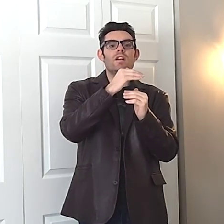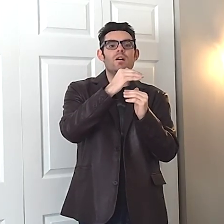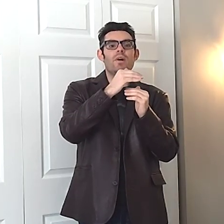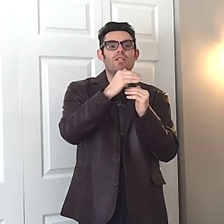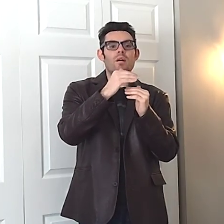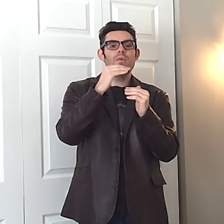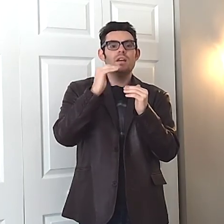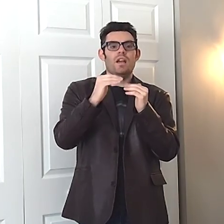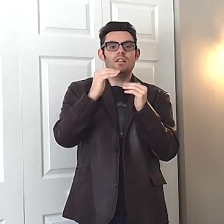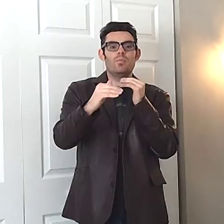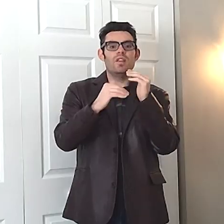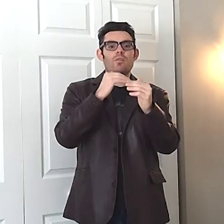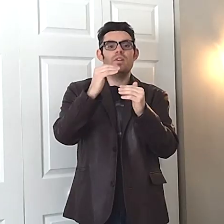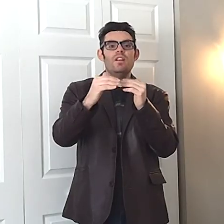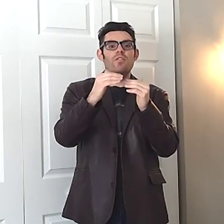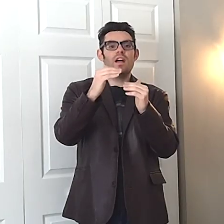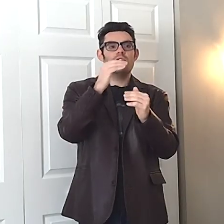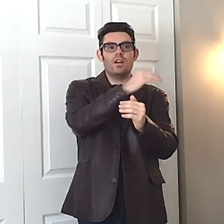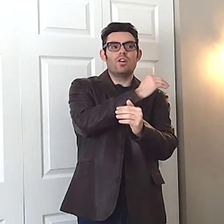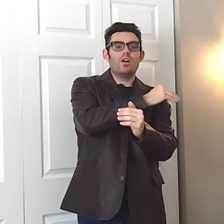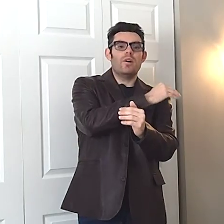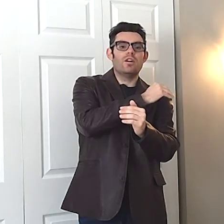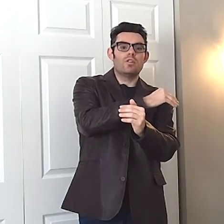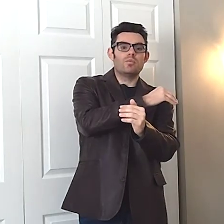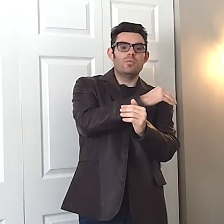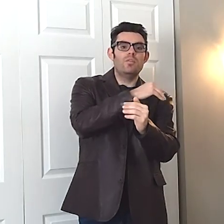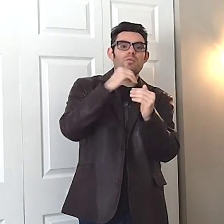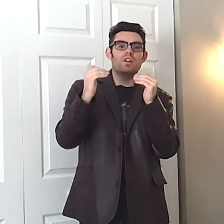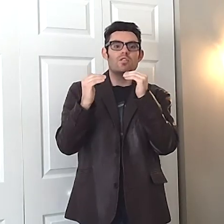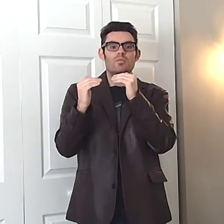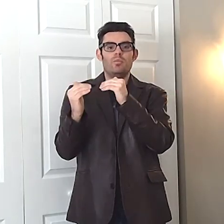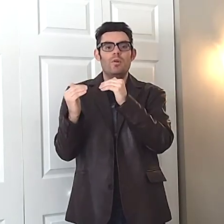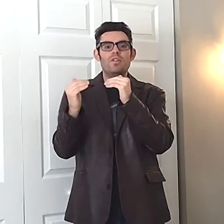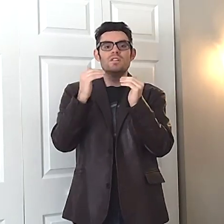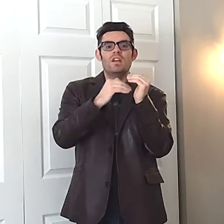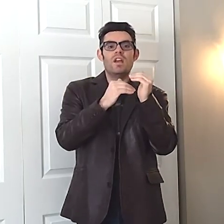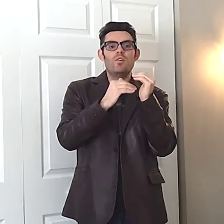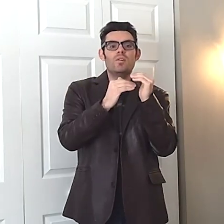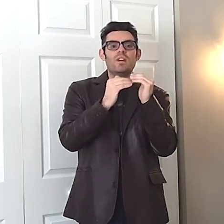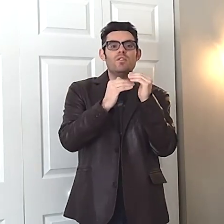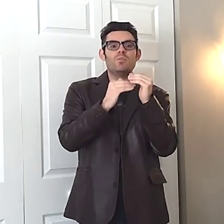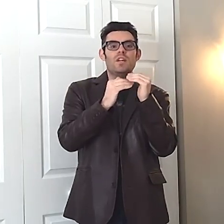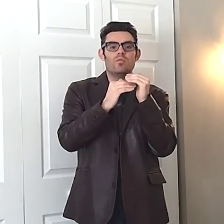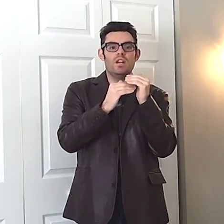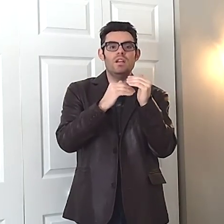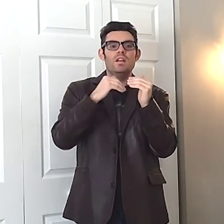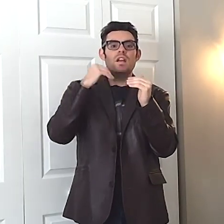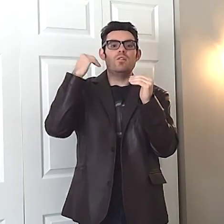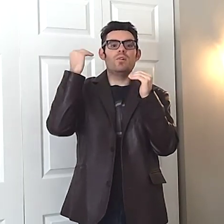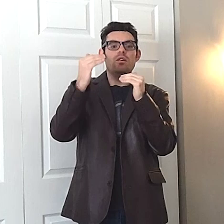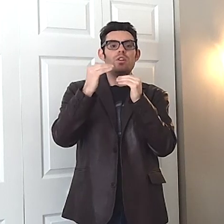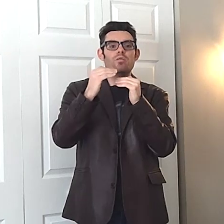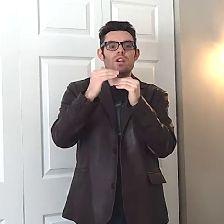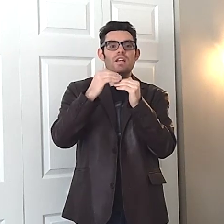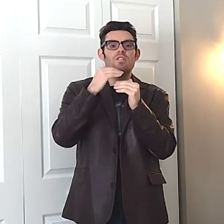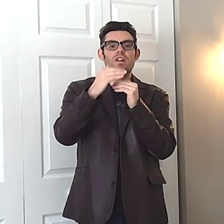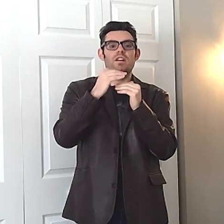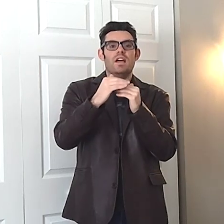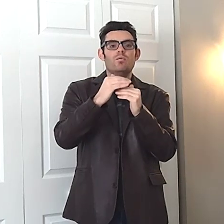reading about them, and the believability factor I talk about in terms of movies, but in terms of books, if you believe what's being written, if you believe what you're reading, you're going to connect with